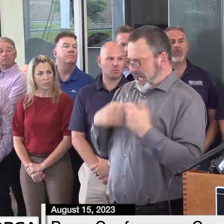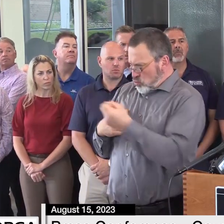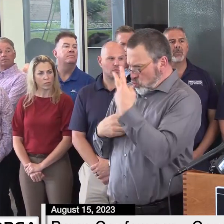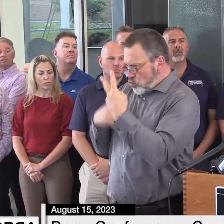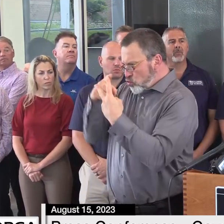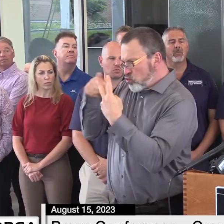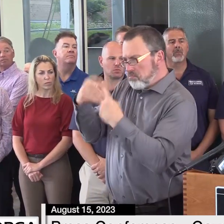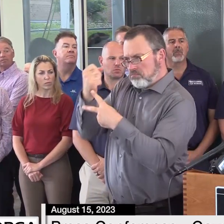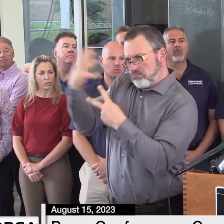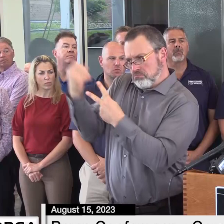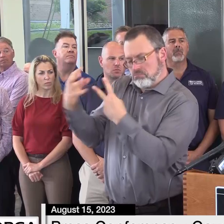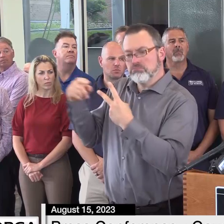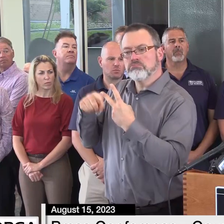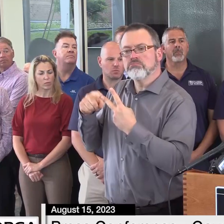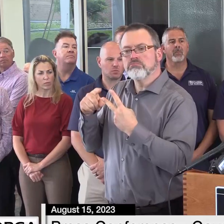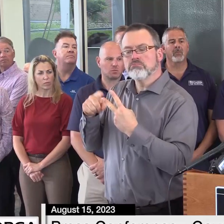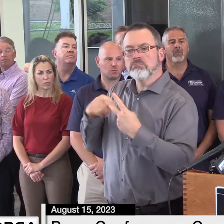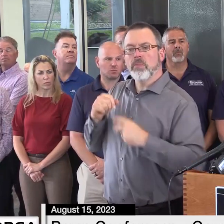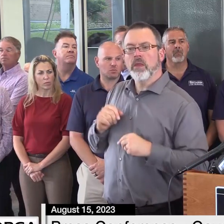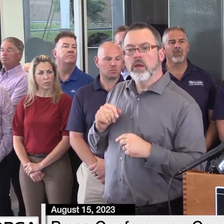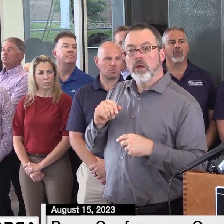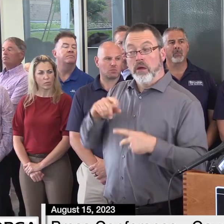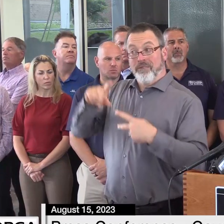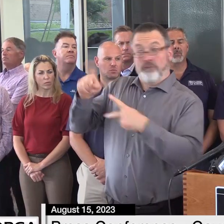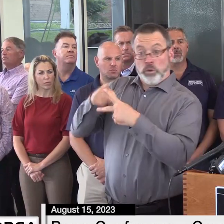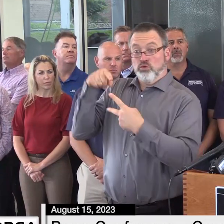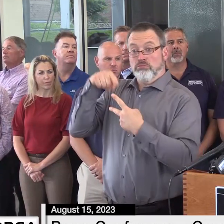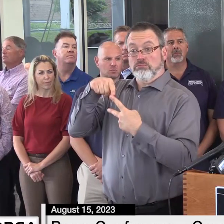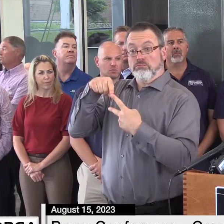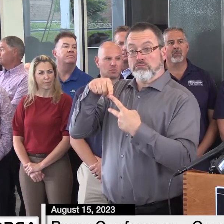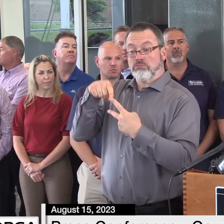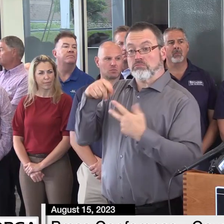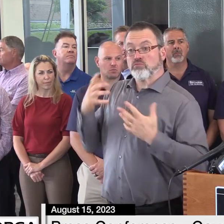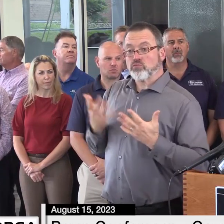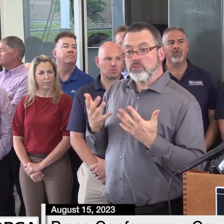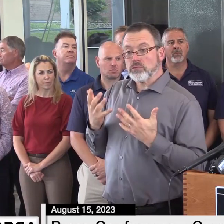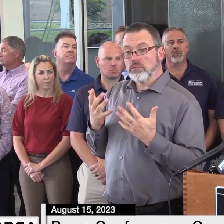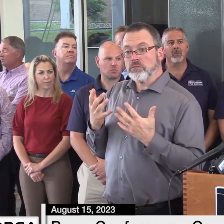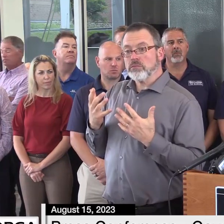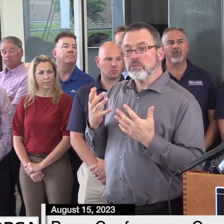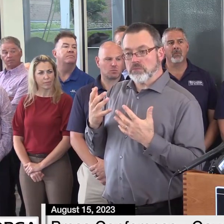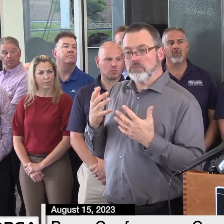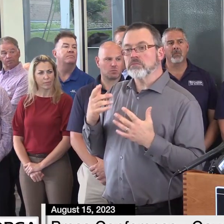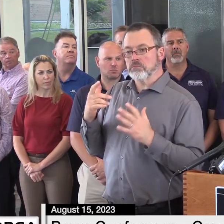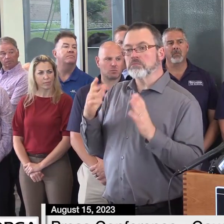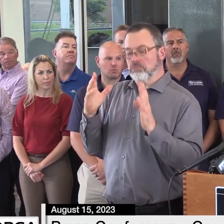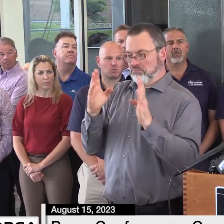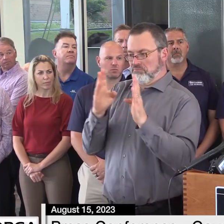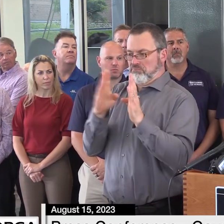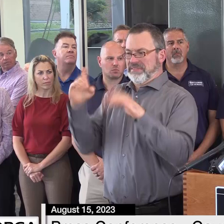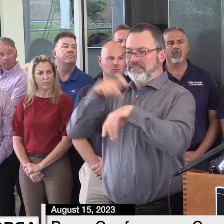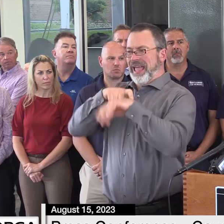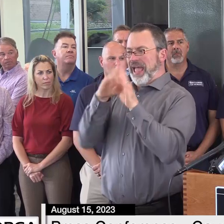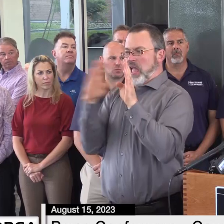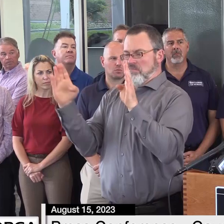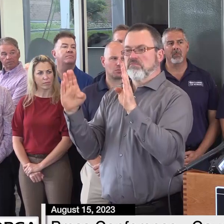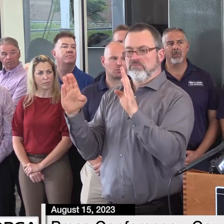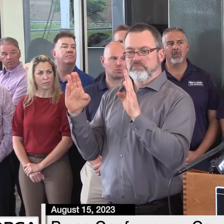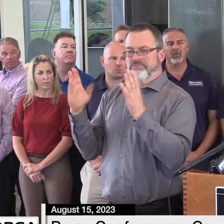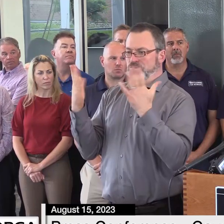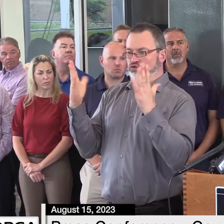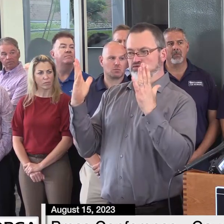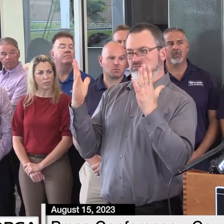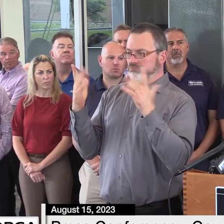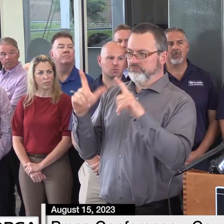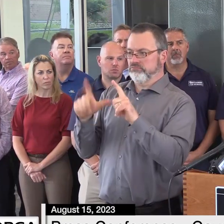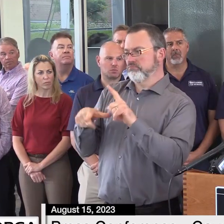General Roy. The period they have notified us, the period is closed. We respectfully disagree and are asking